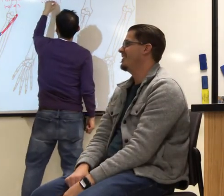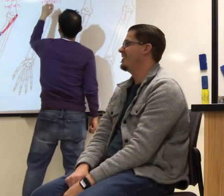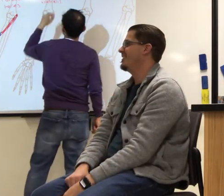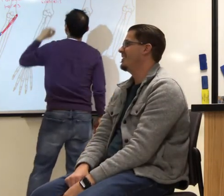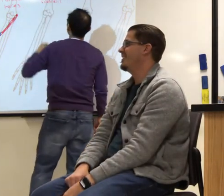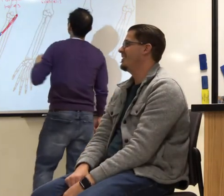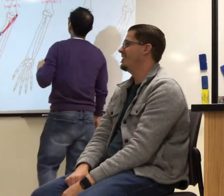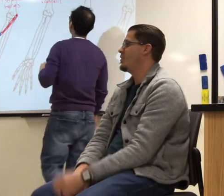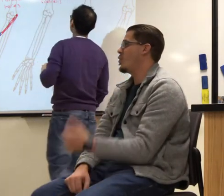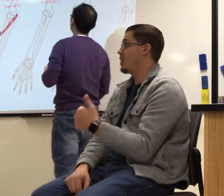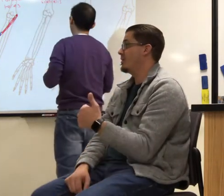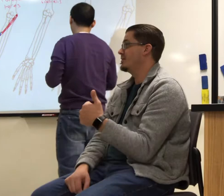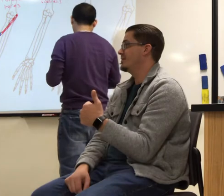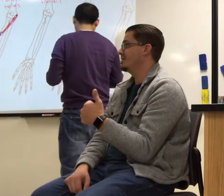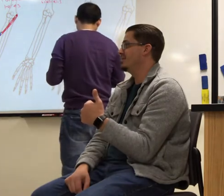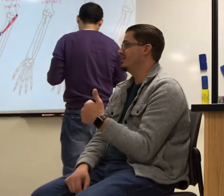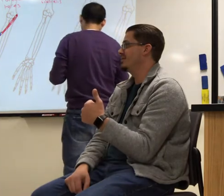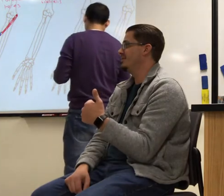radialis.